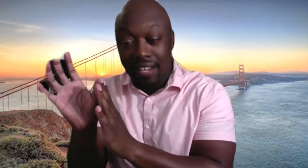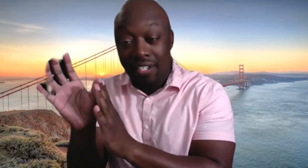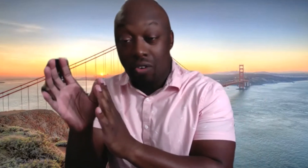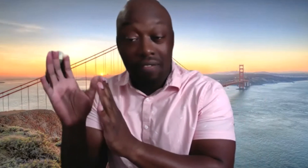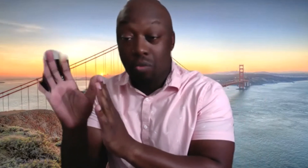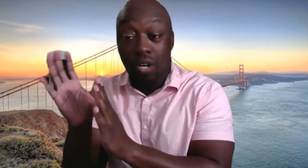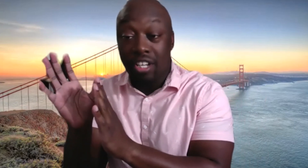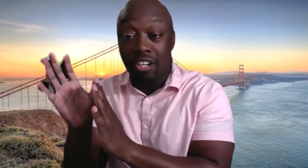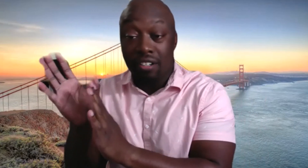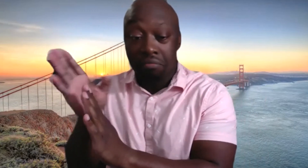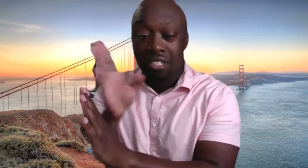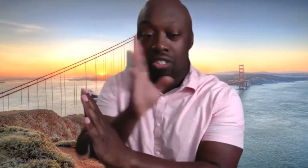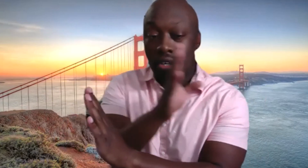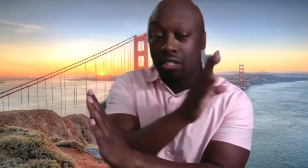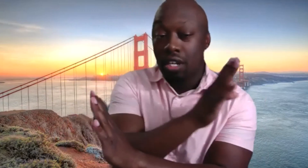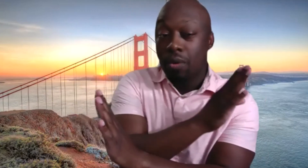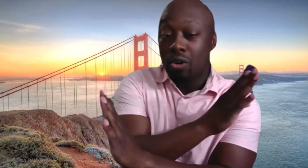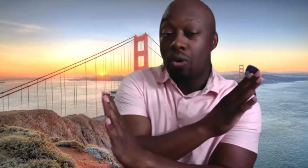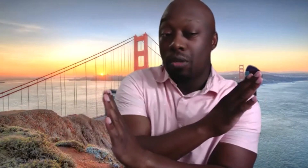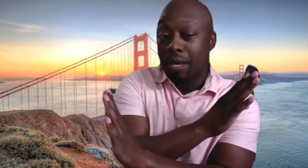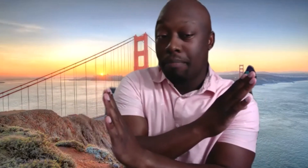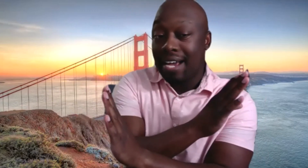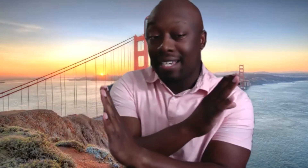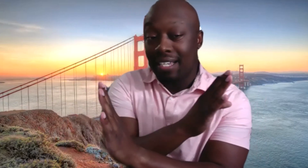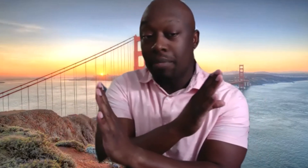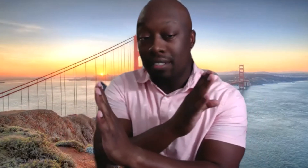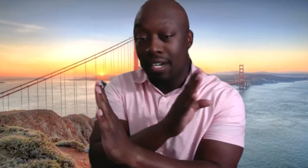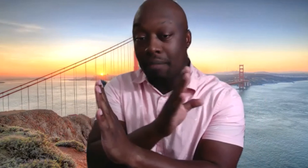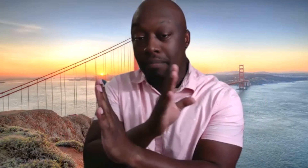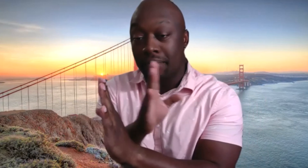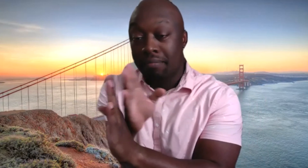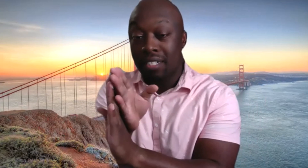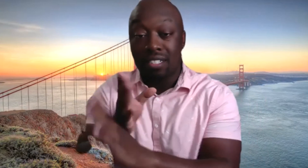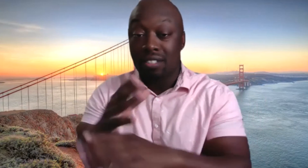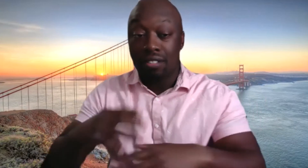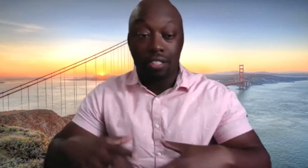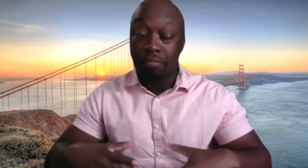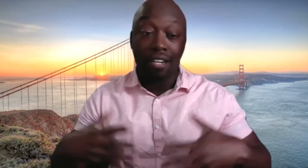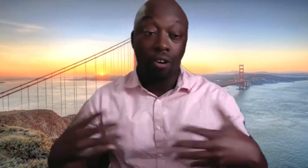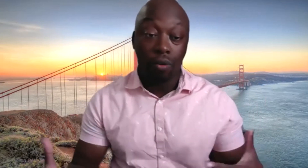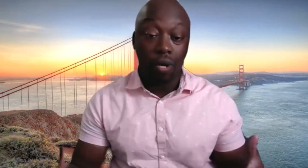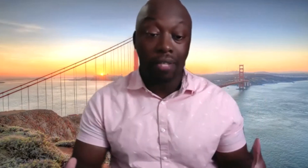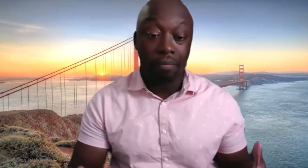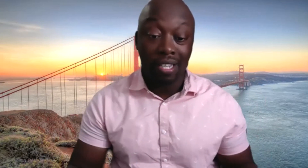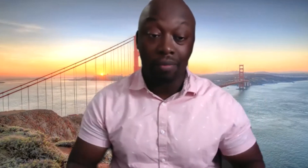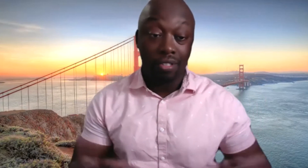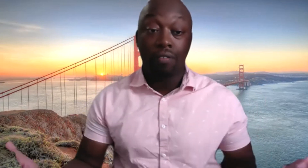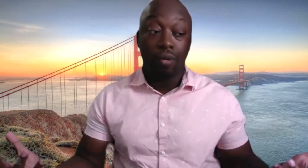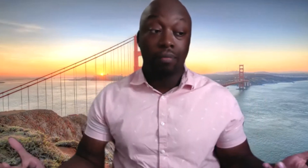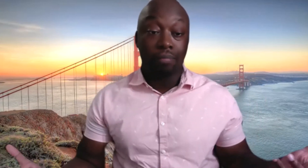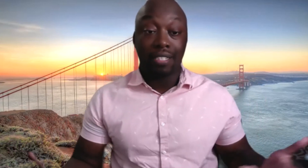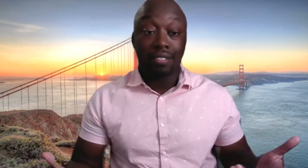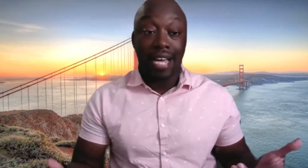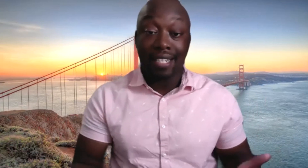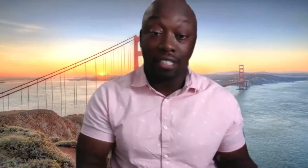that 7 or even 1 year, start slower. Go all the way back and build it up, because you might overwhelm them. And when you